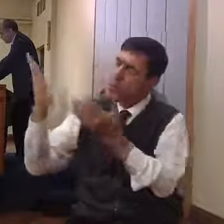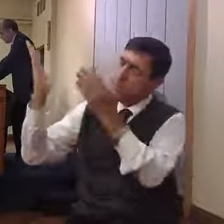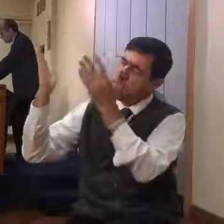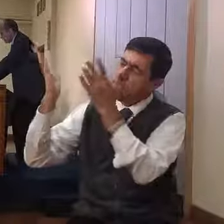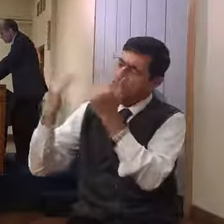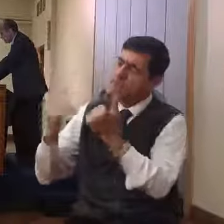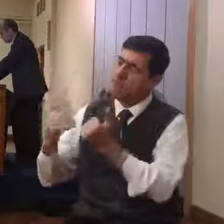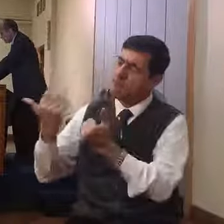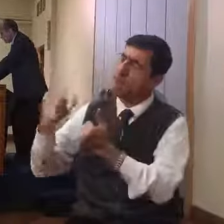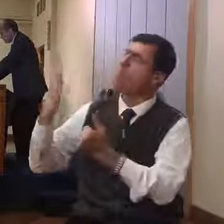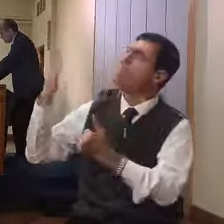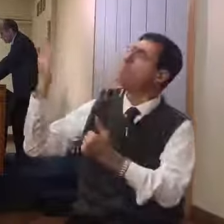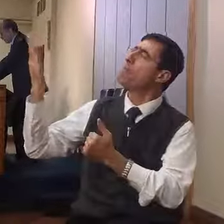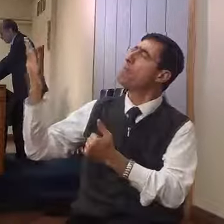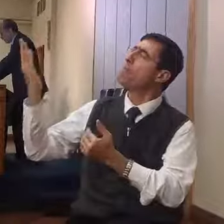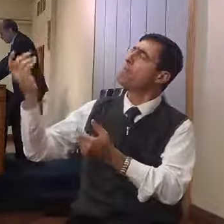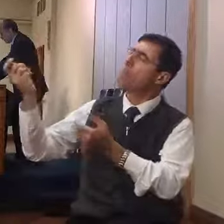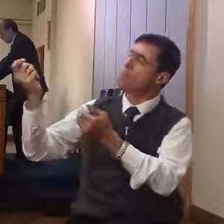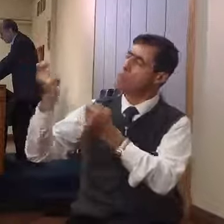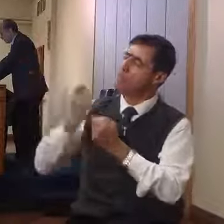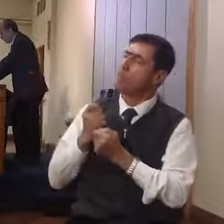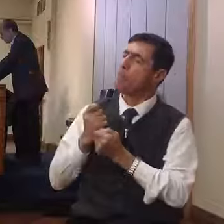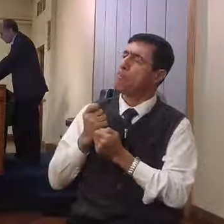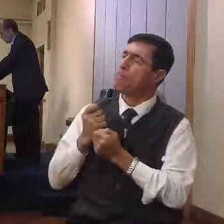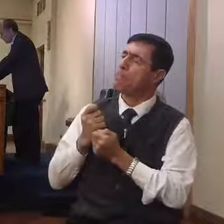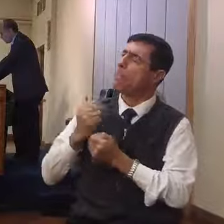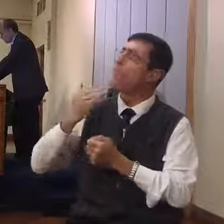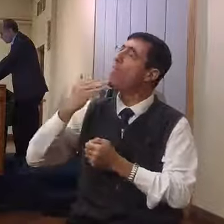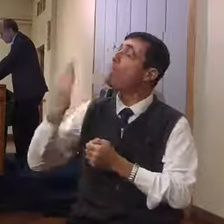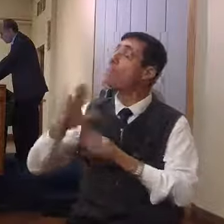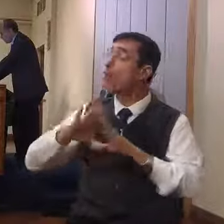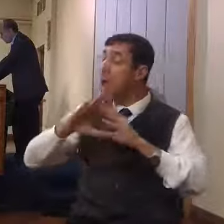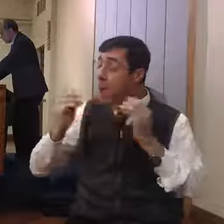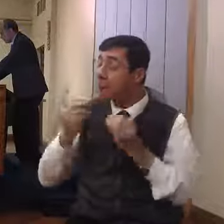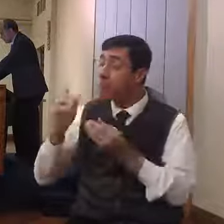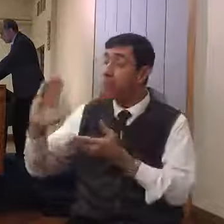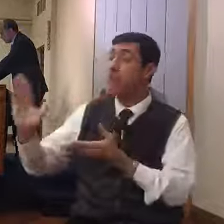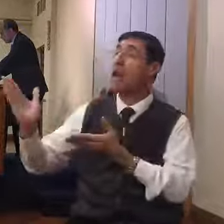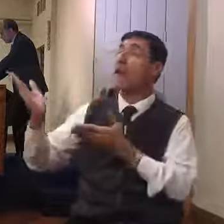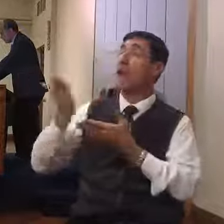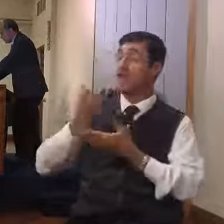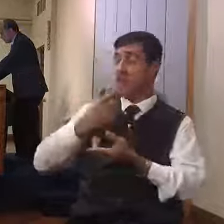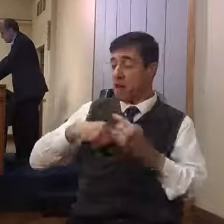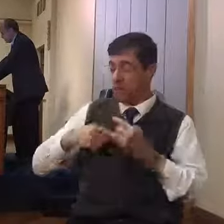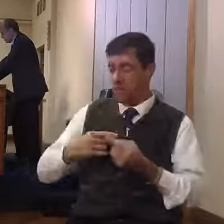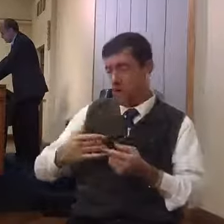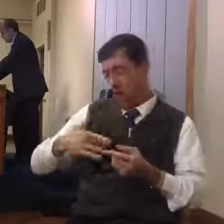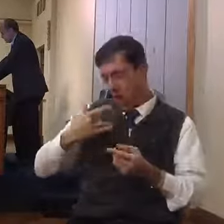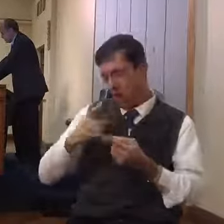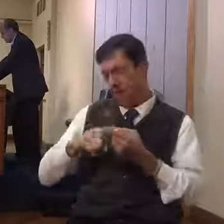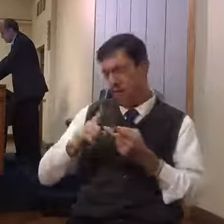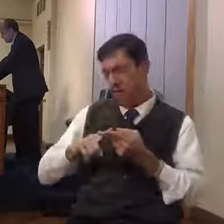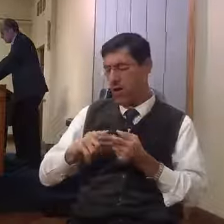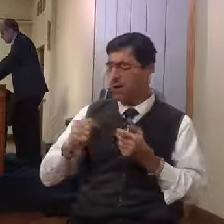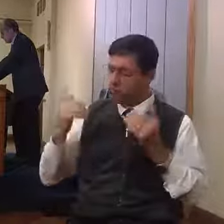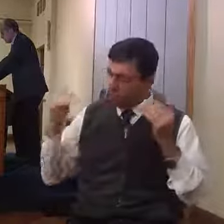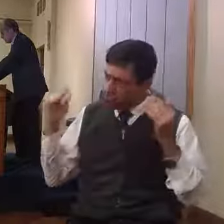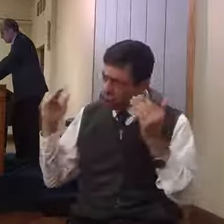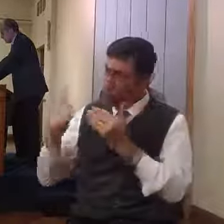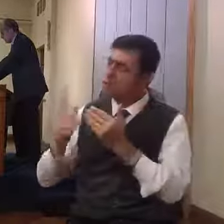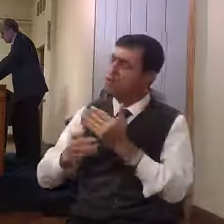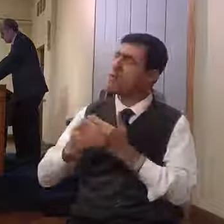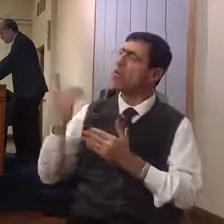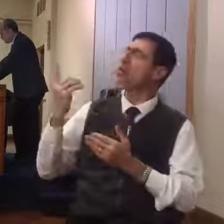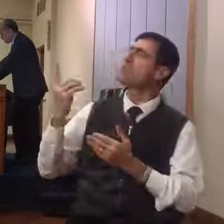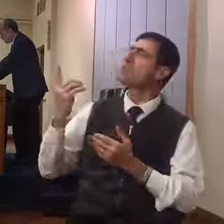Thee that all things pertaining to life and godliness have been given to us, that indeed we have